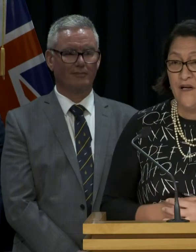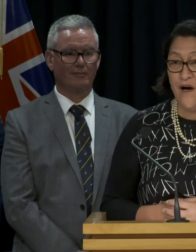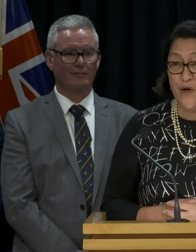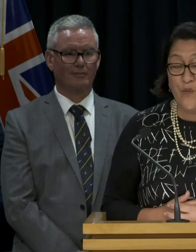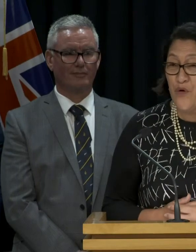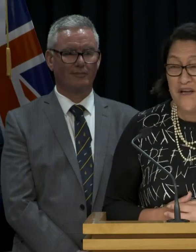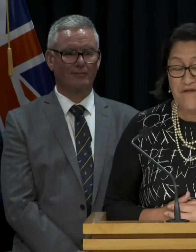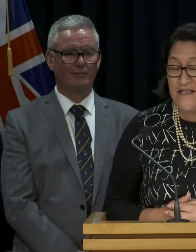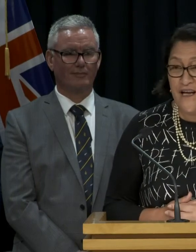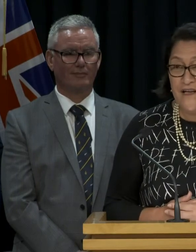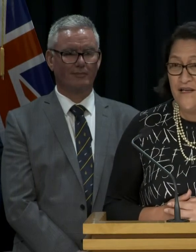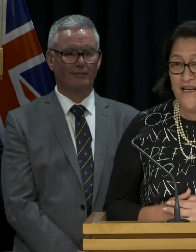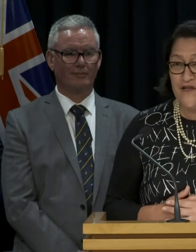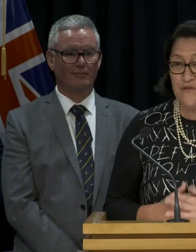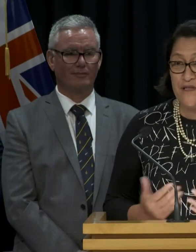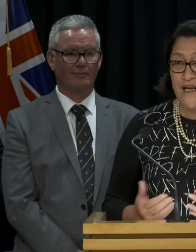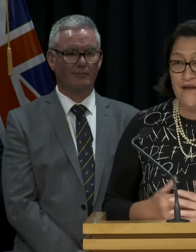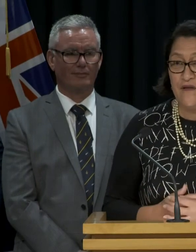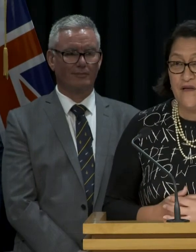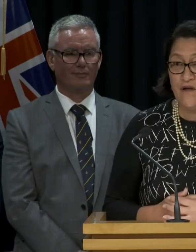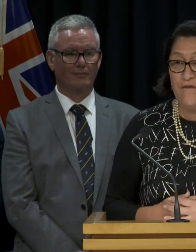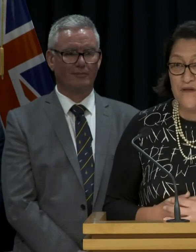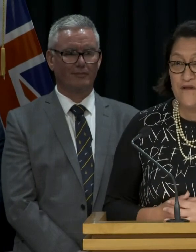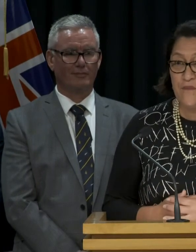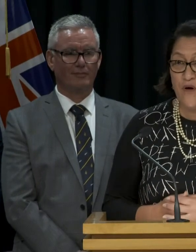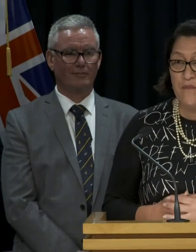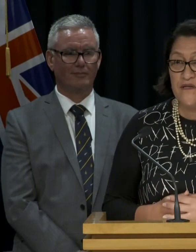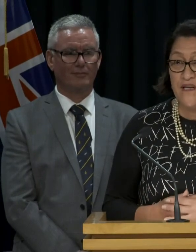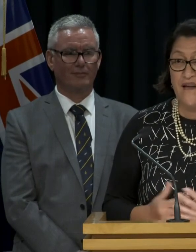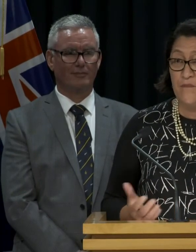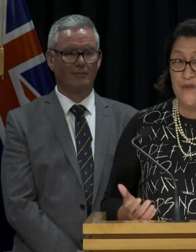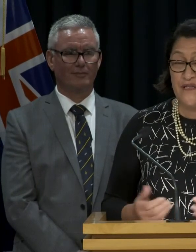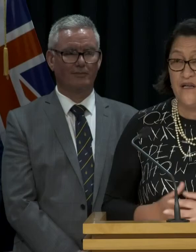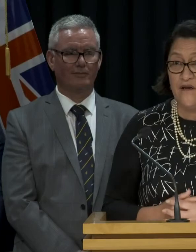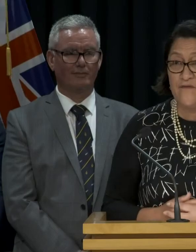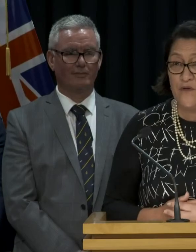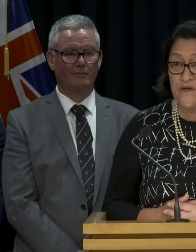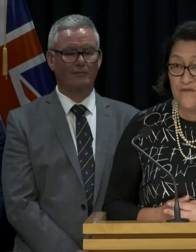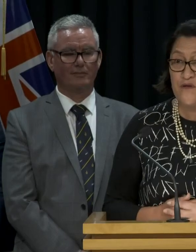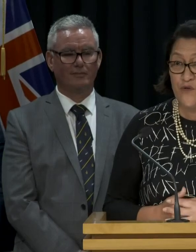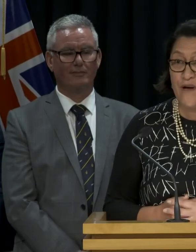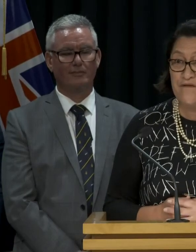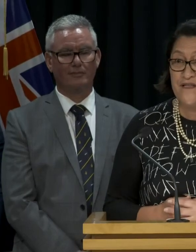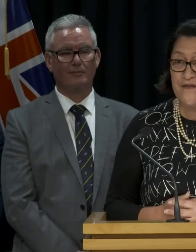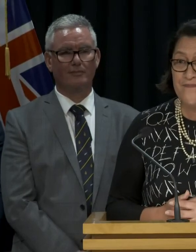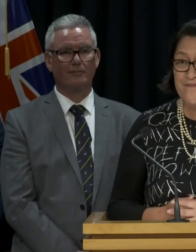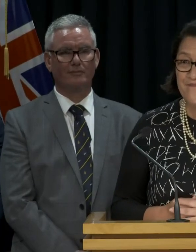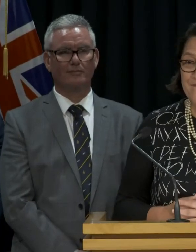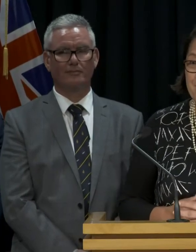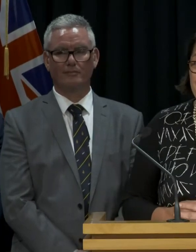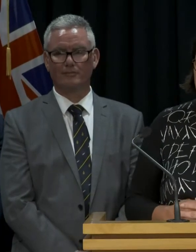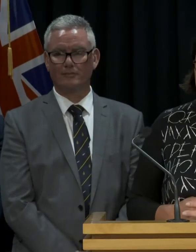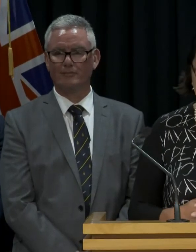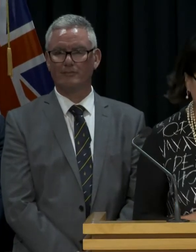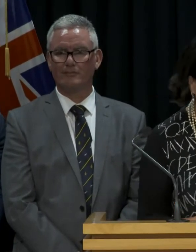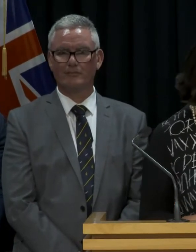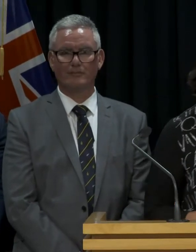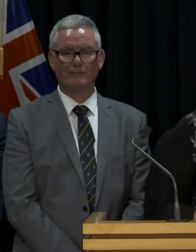and I'm going to work every day to retain the confidence of the Prime Minister and particularly those voters of Ikaro Rāwhiti.